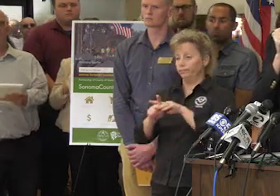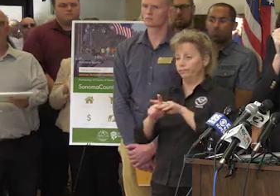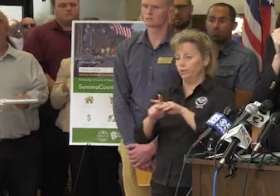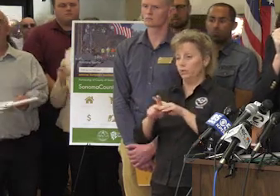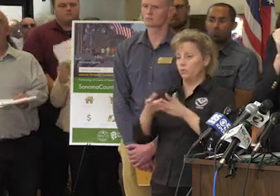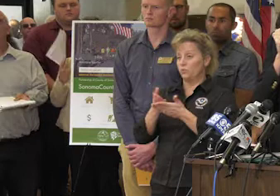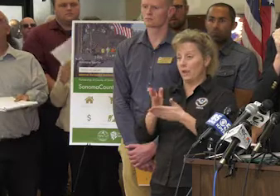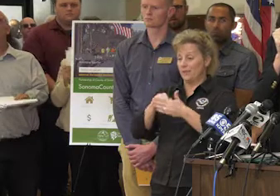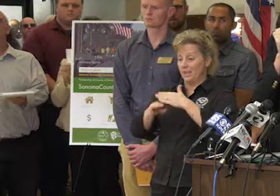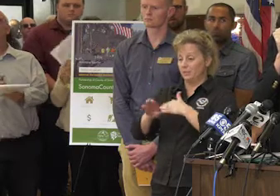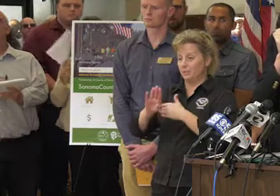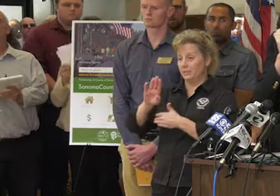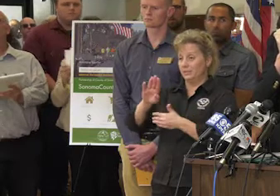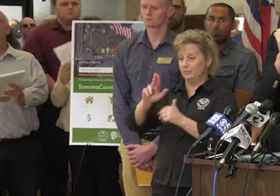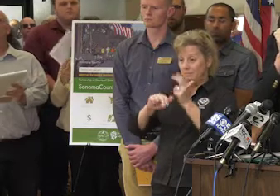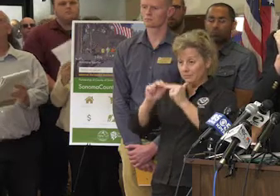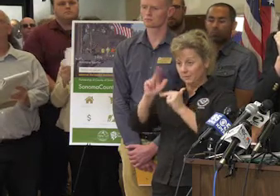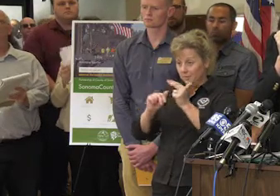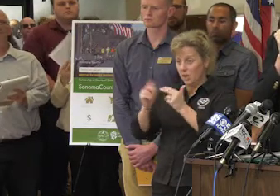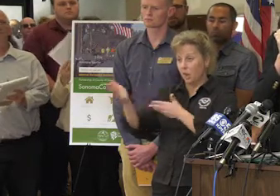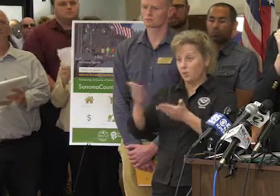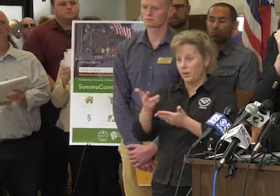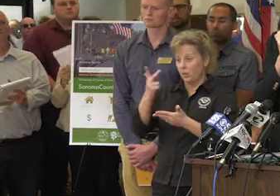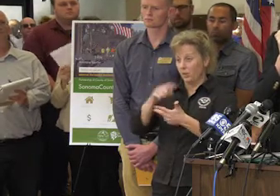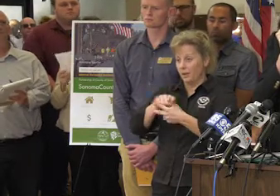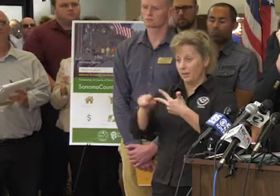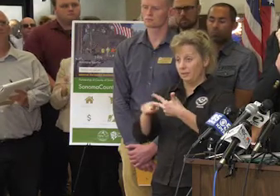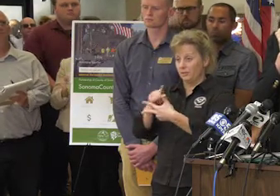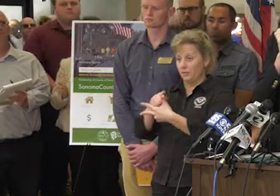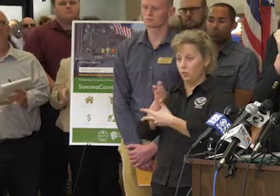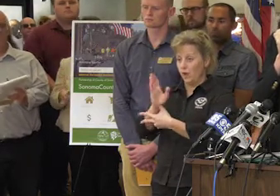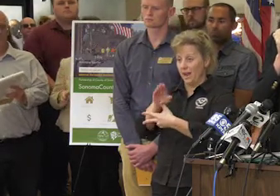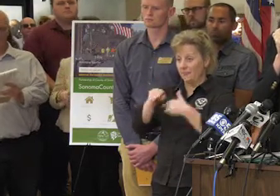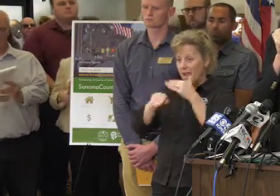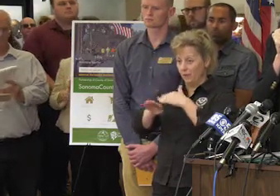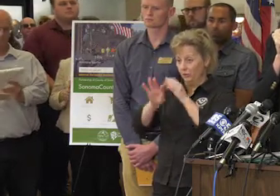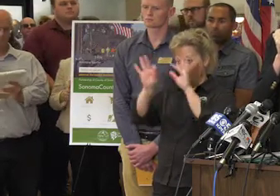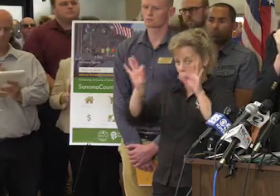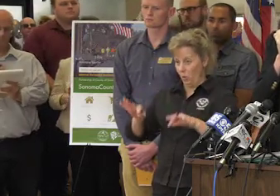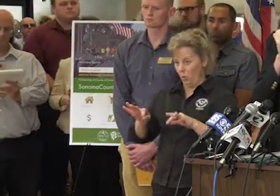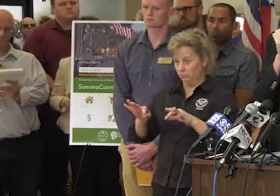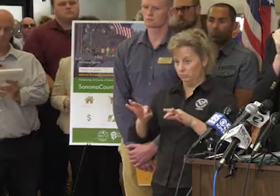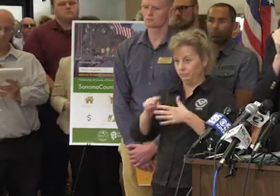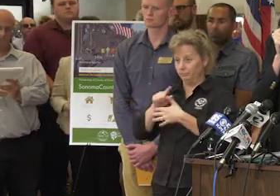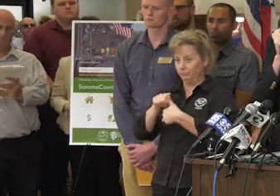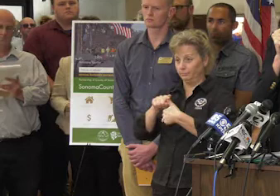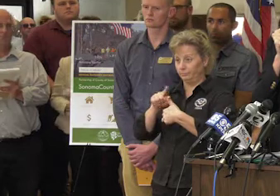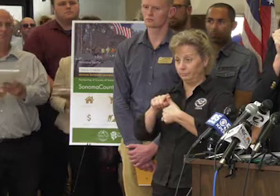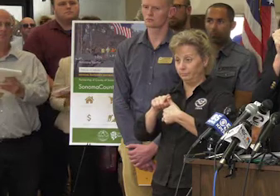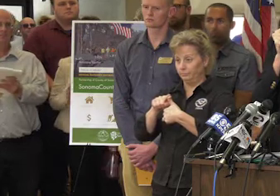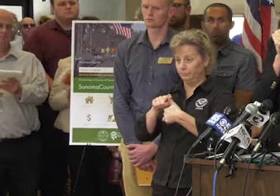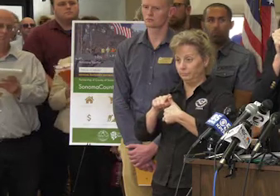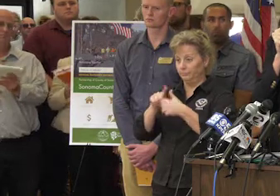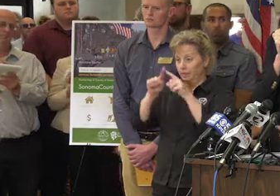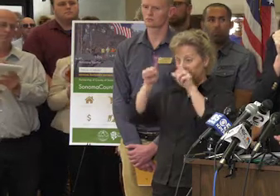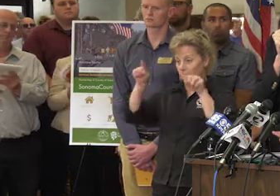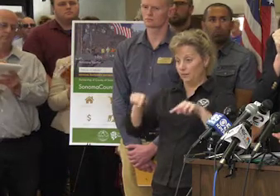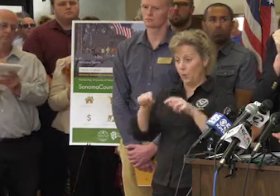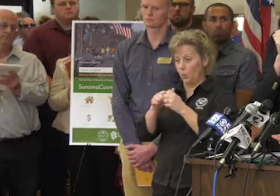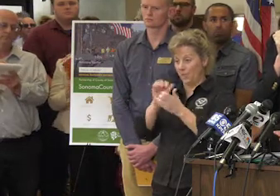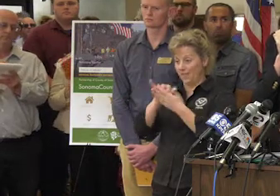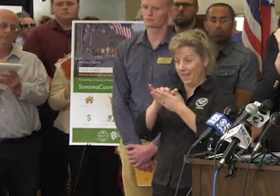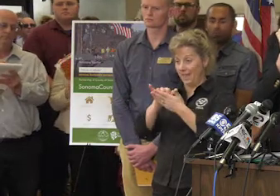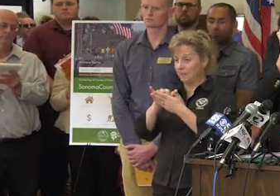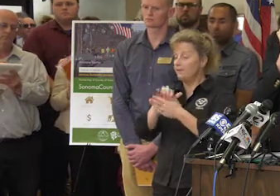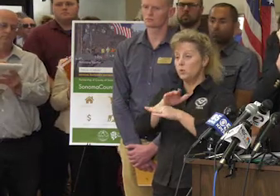bring three things with you. One is the Right of Entry form. And with that form, if you do not have